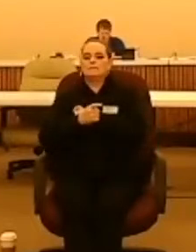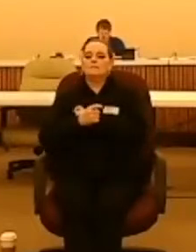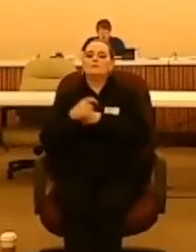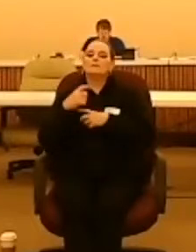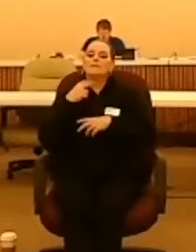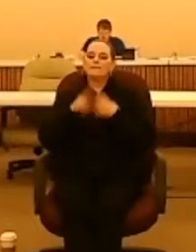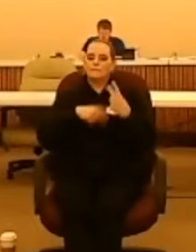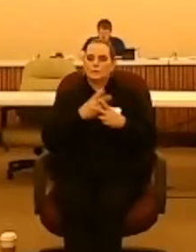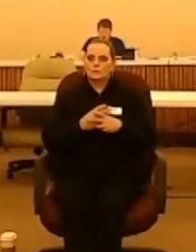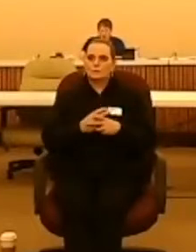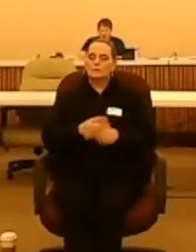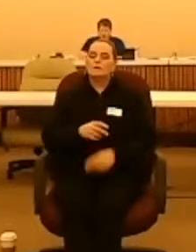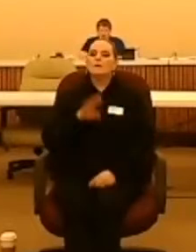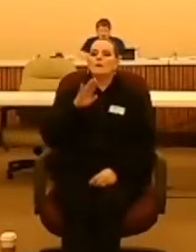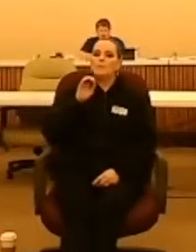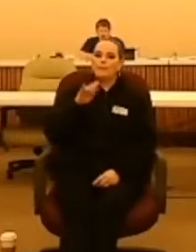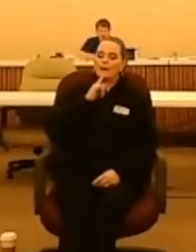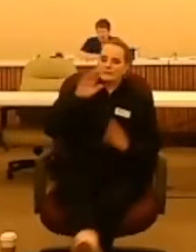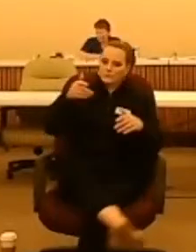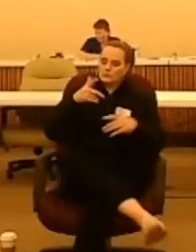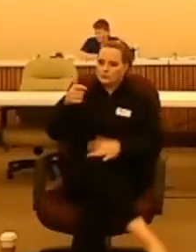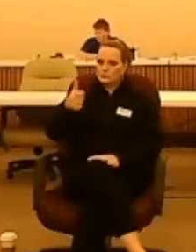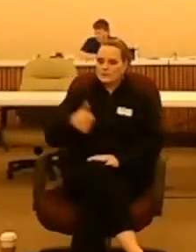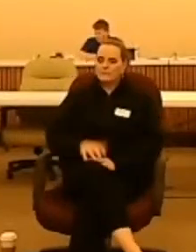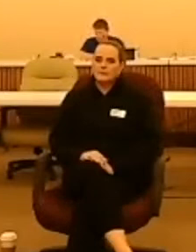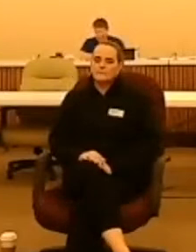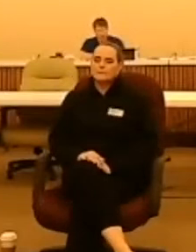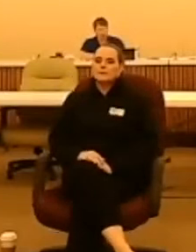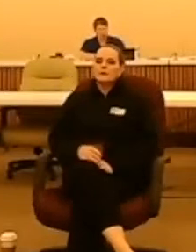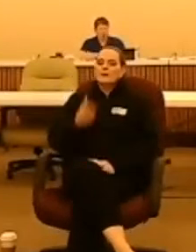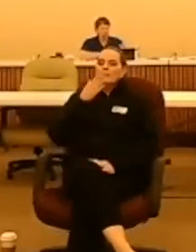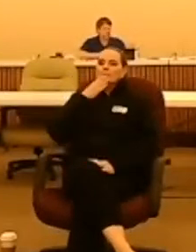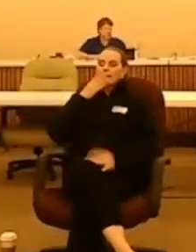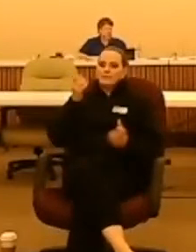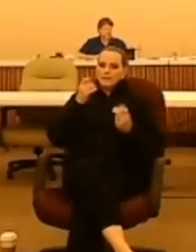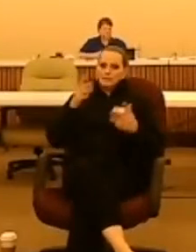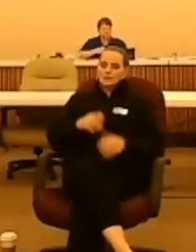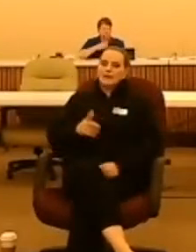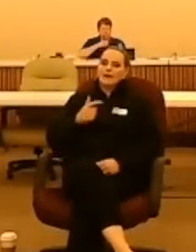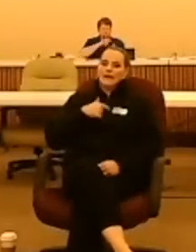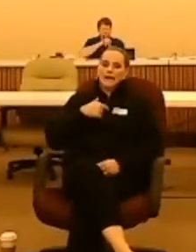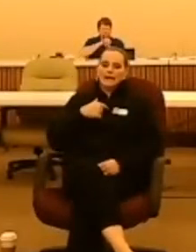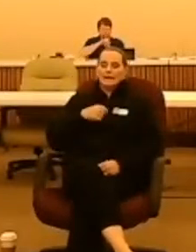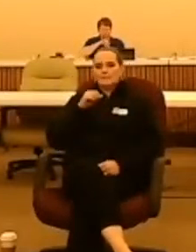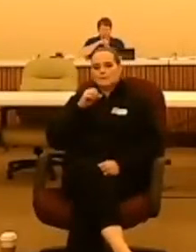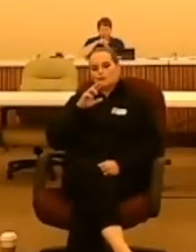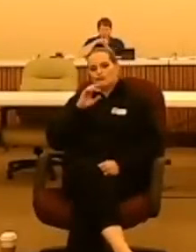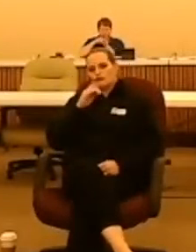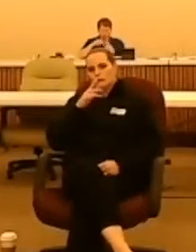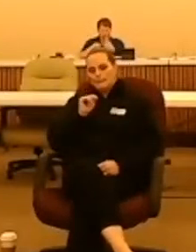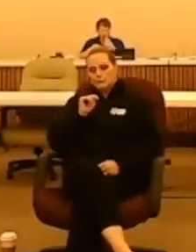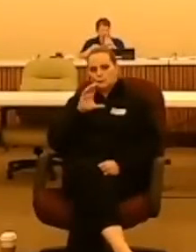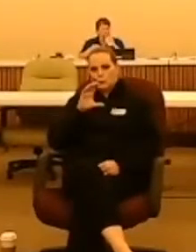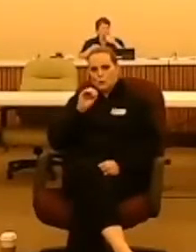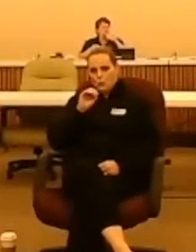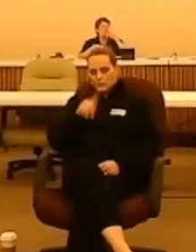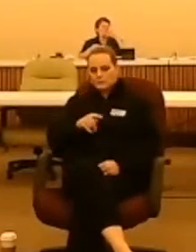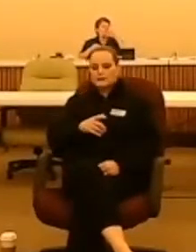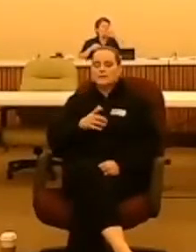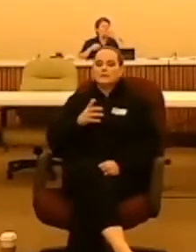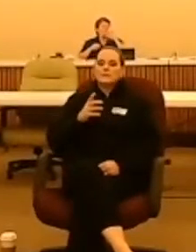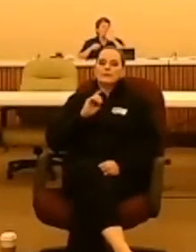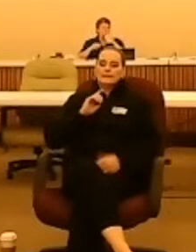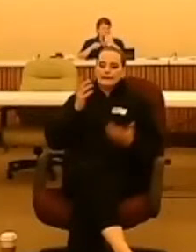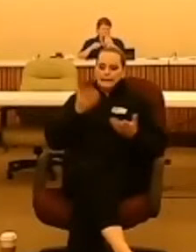and have at it. Thank you very much. I am Robert Cook, here in my